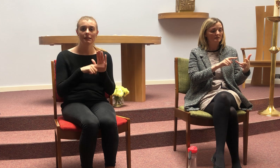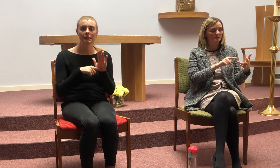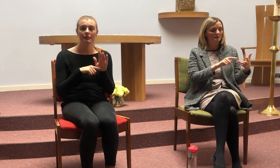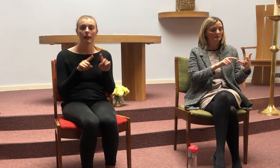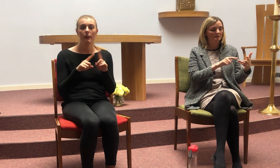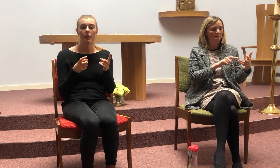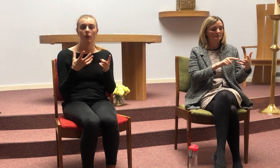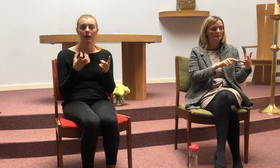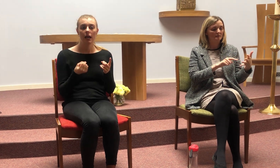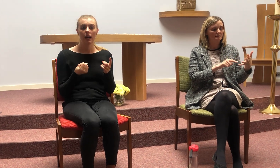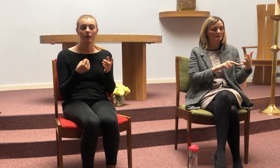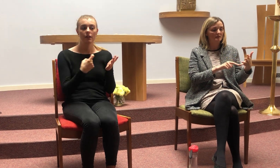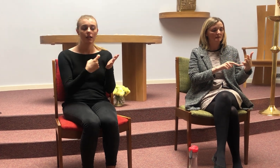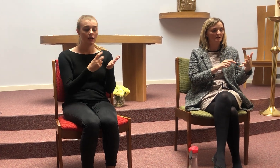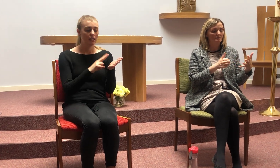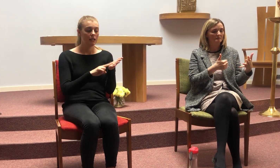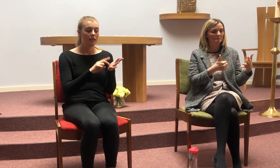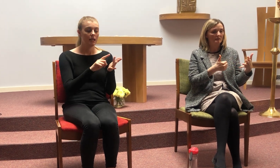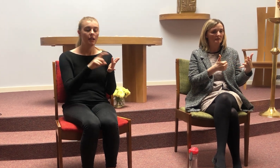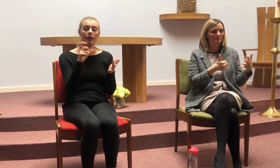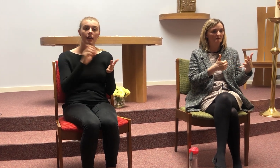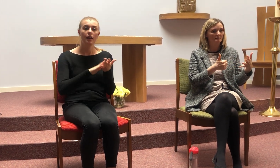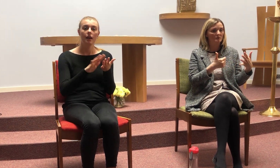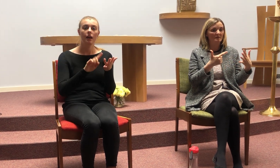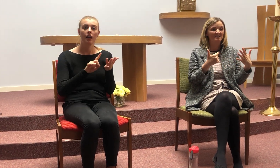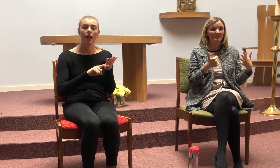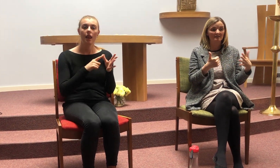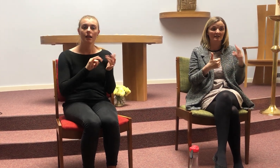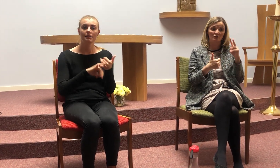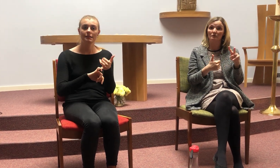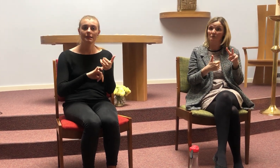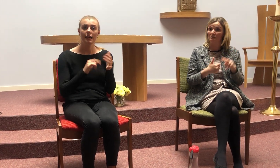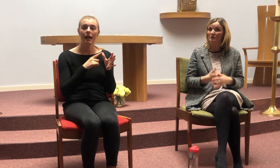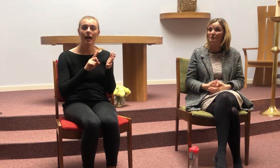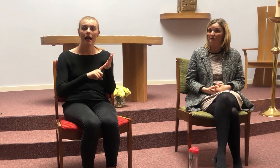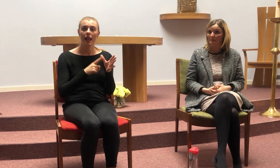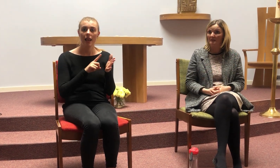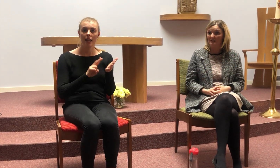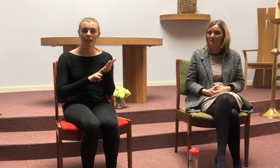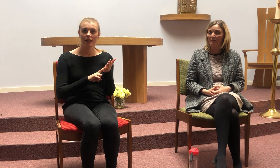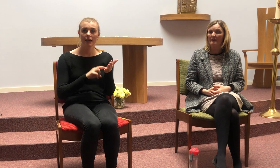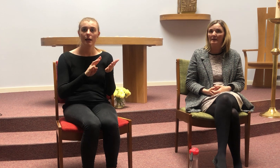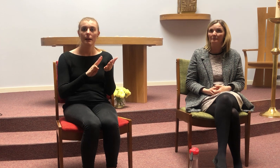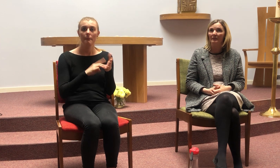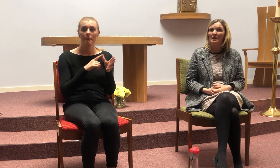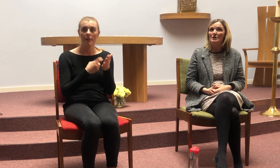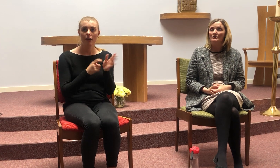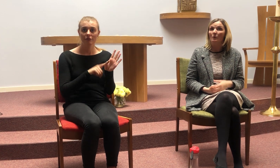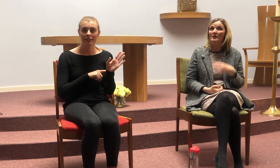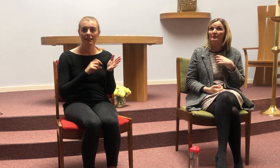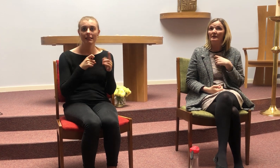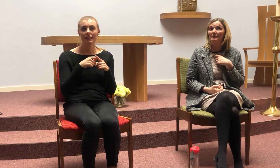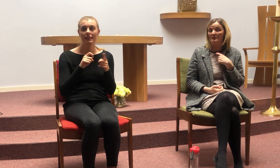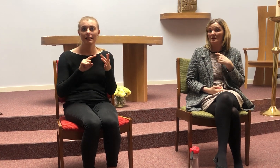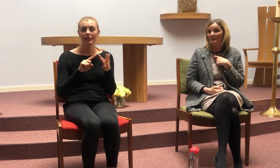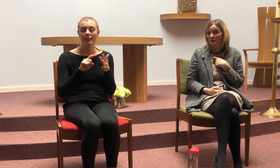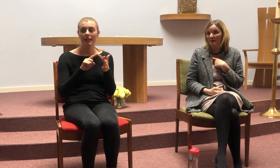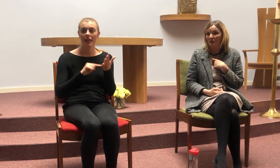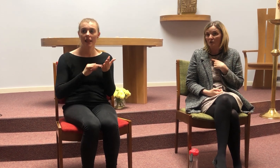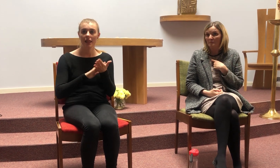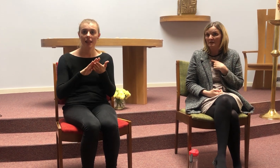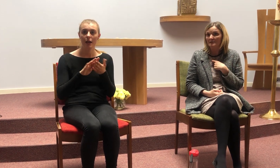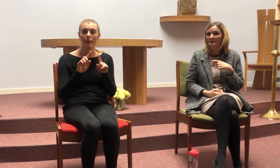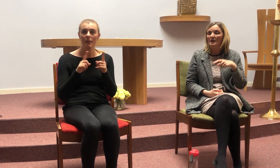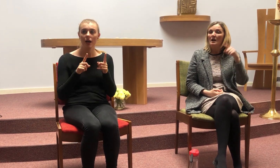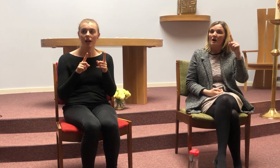Jack and Keith, Nicholas, Alan, me. So the 6 and two of them are deaf. So because I'm the